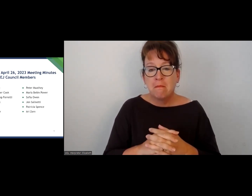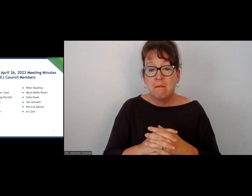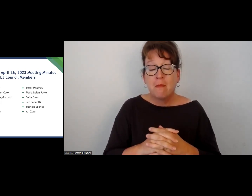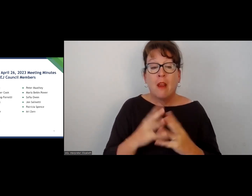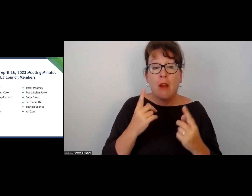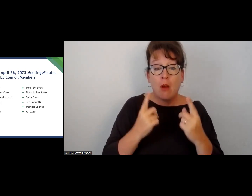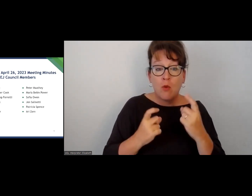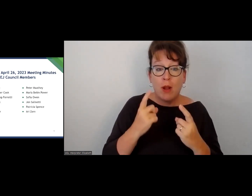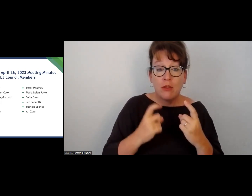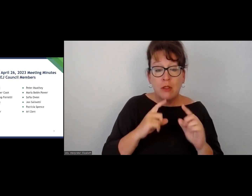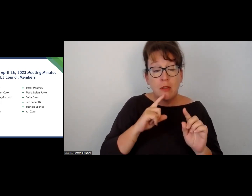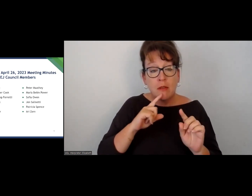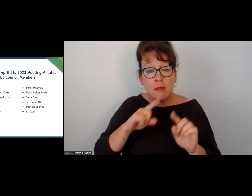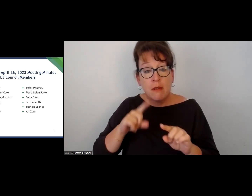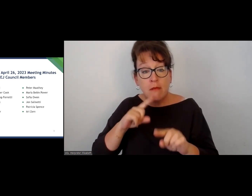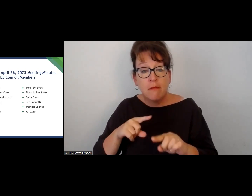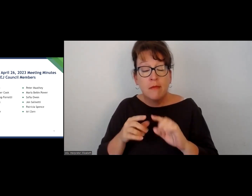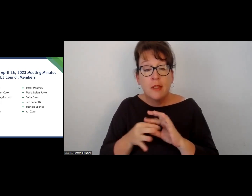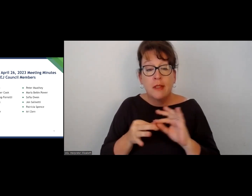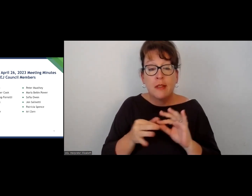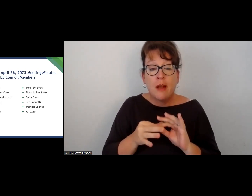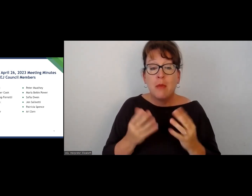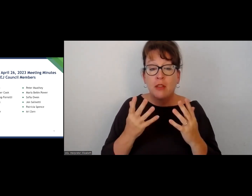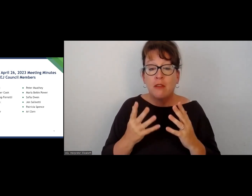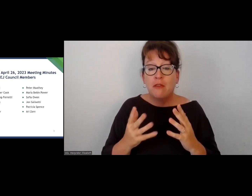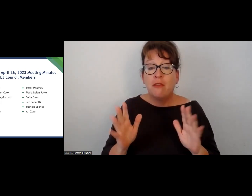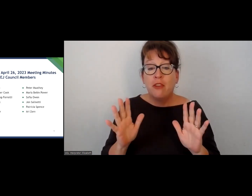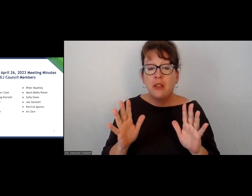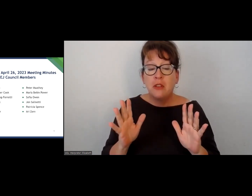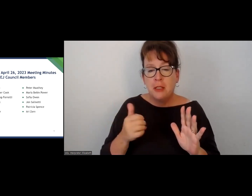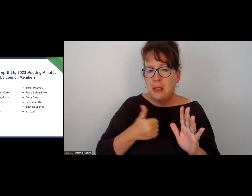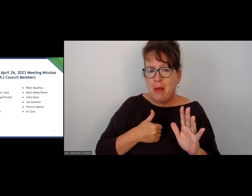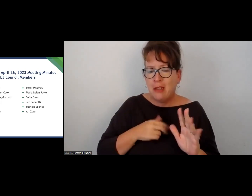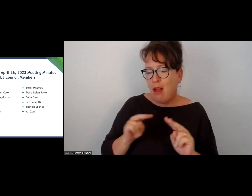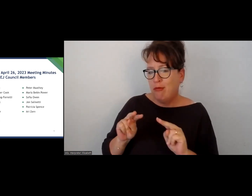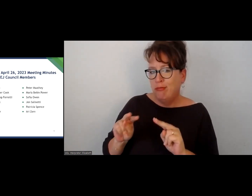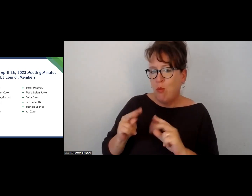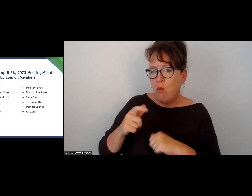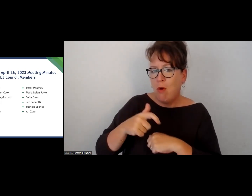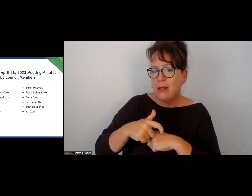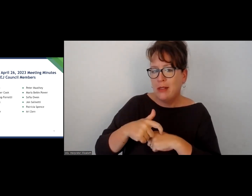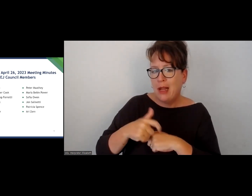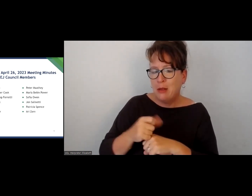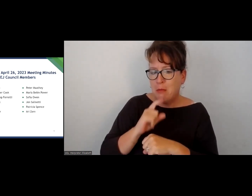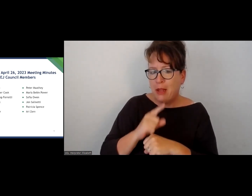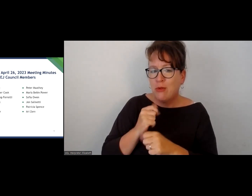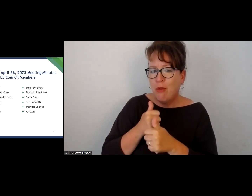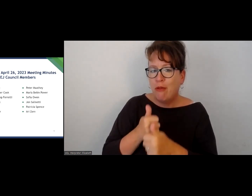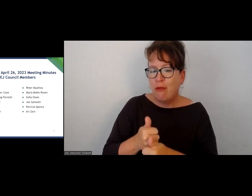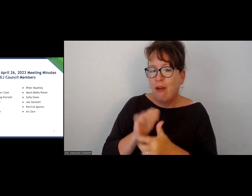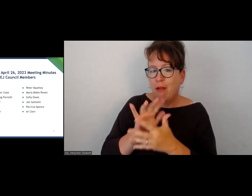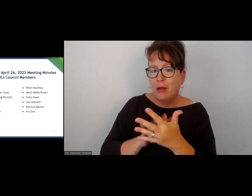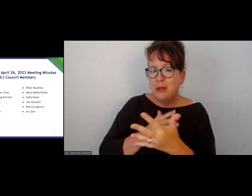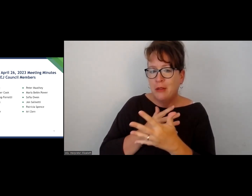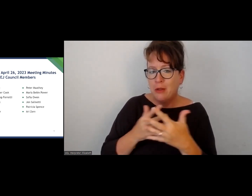and comments from the public, I'll just keep track of time to make sure that we're moving on to the next agenda